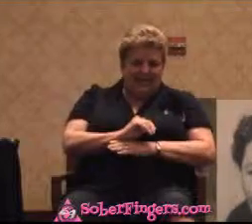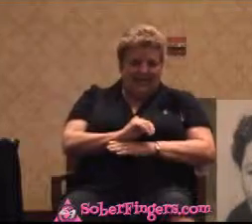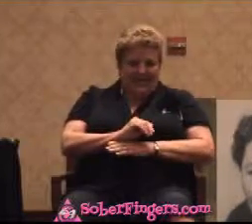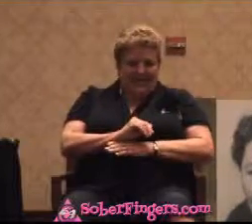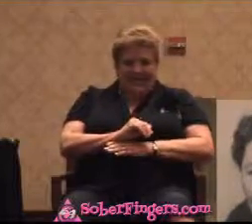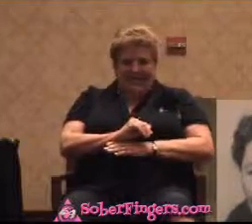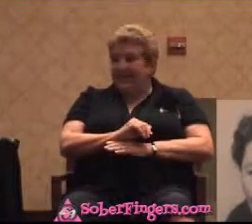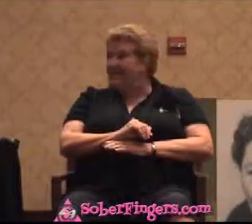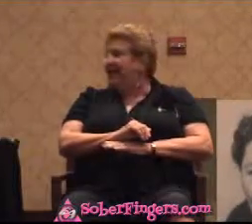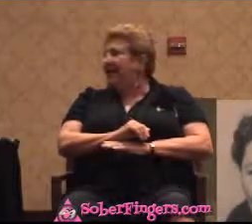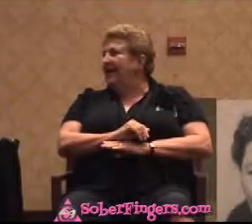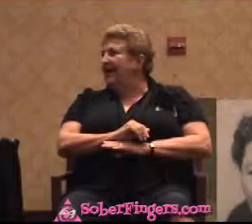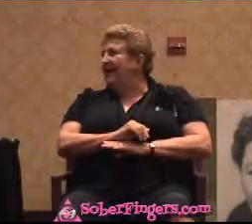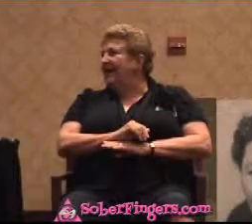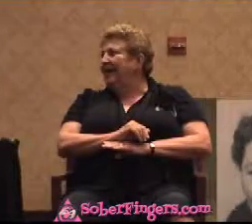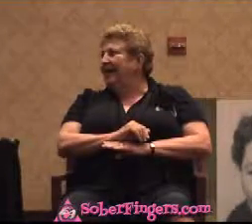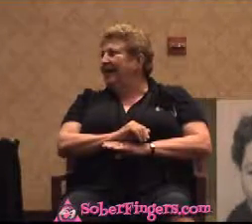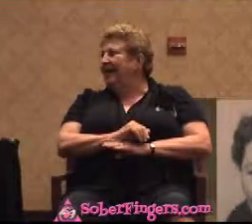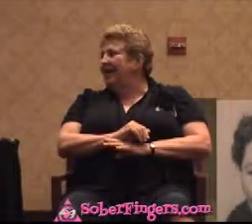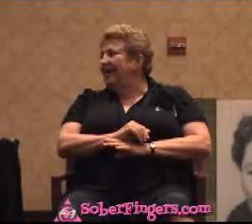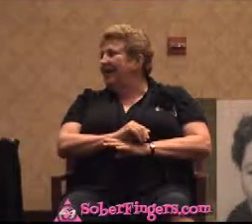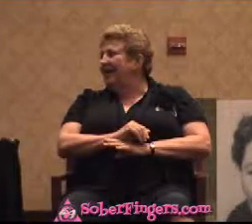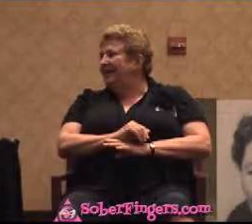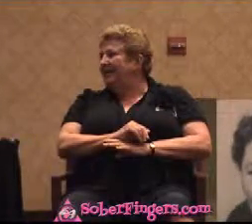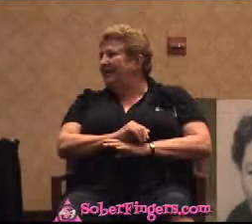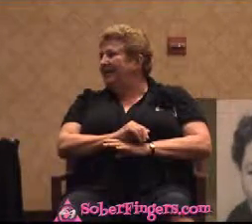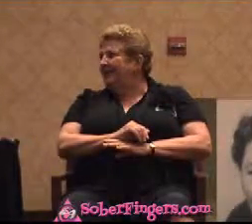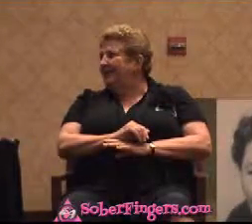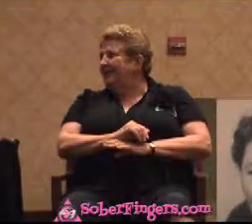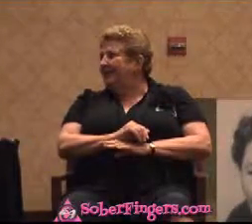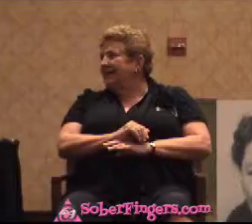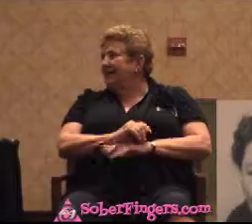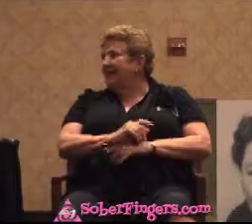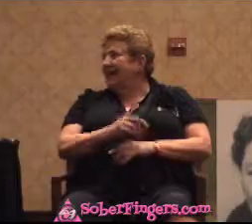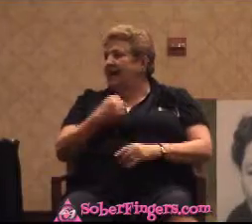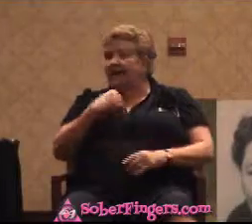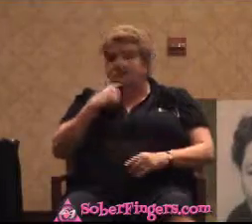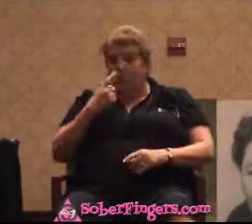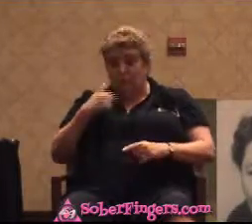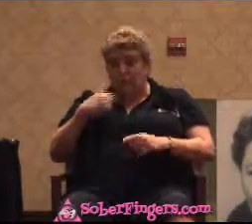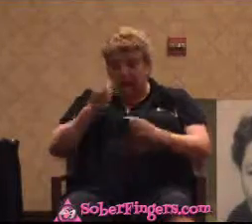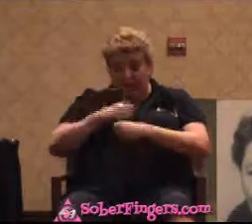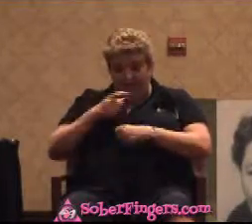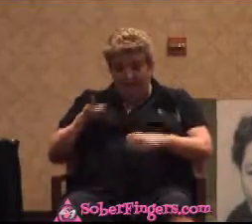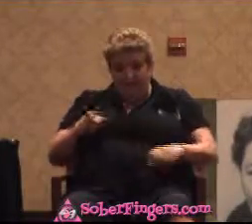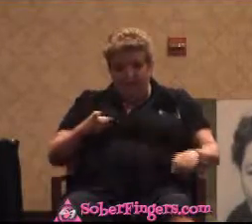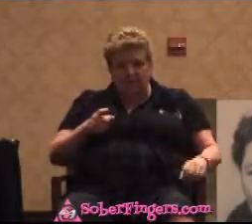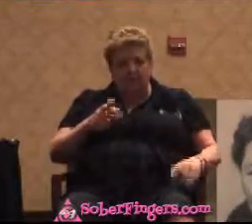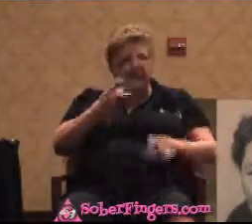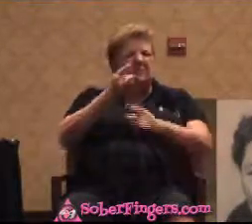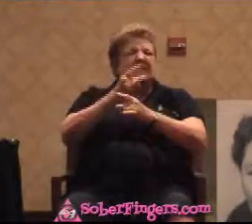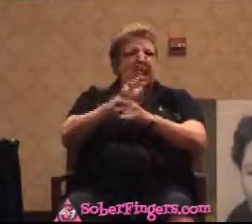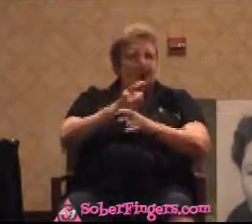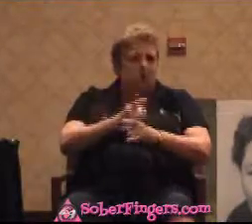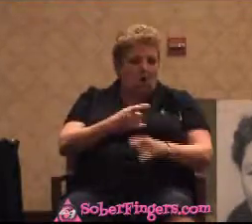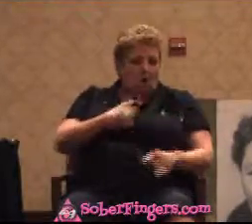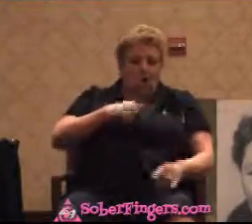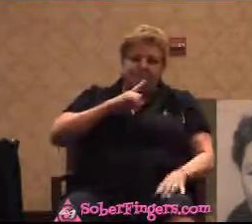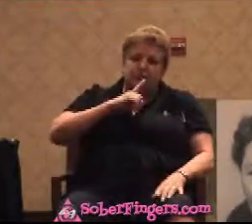I? I told you I loved you, Zed." It was the alcohol, I'm sure. And